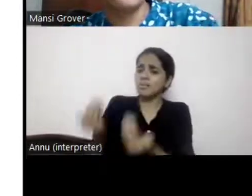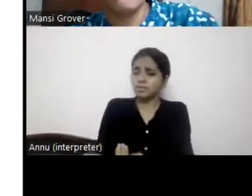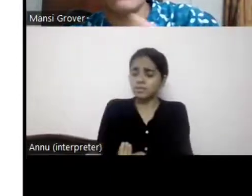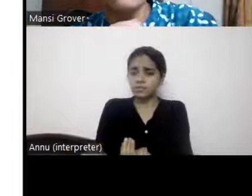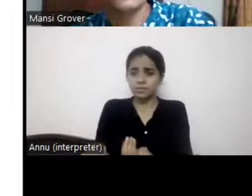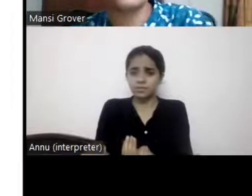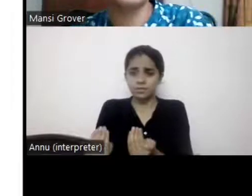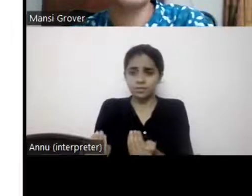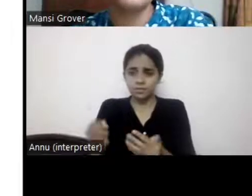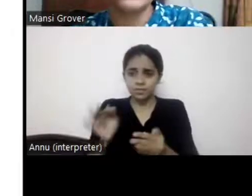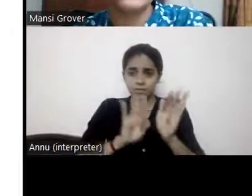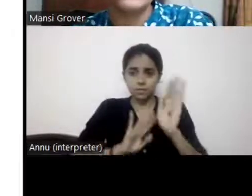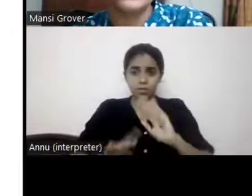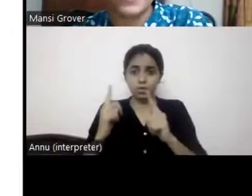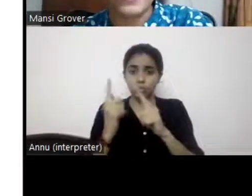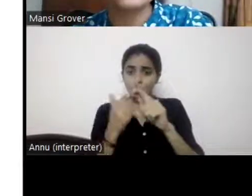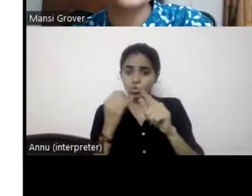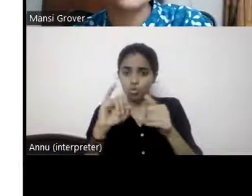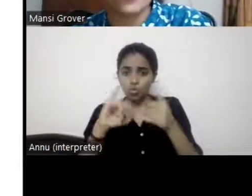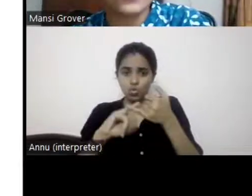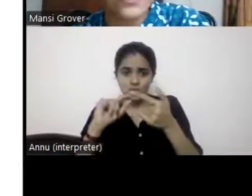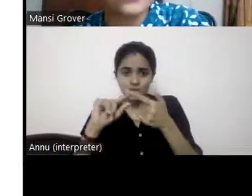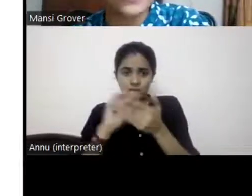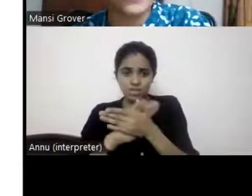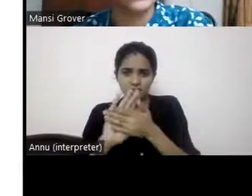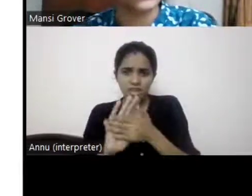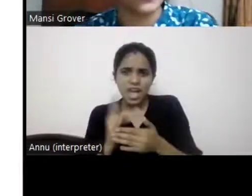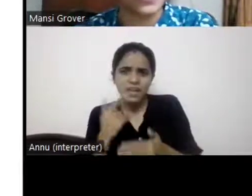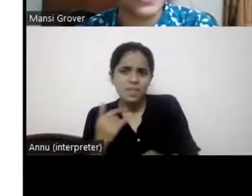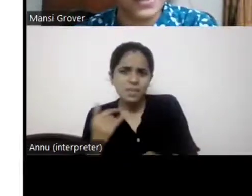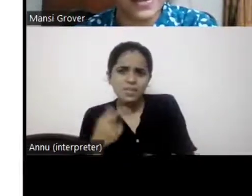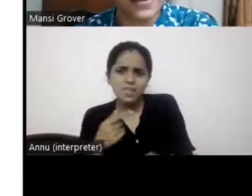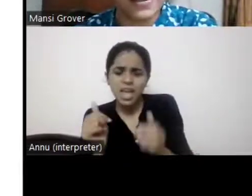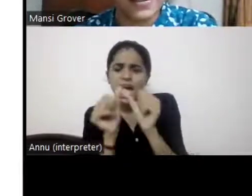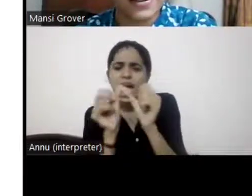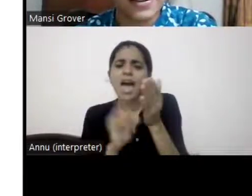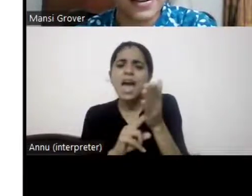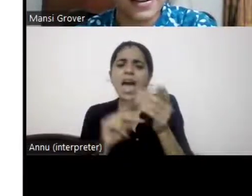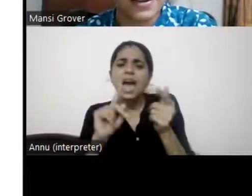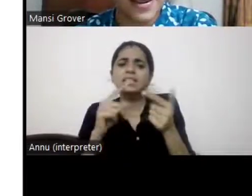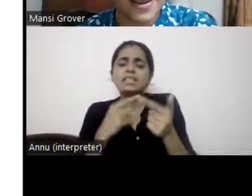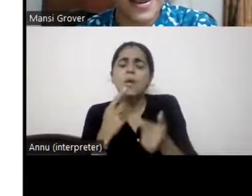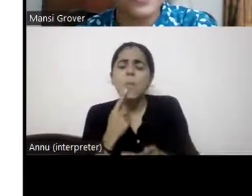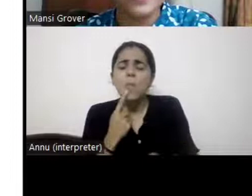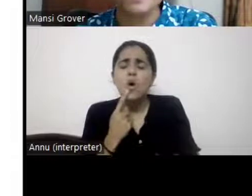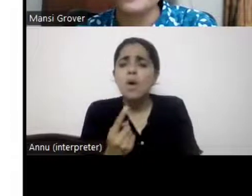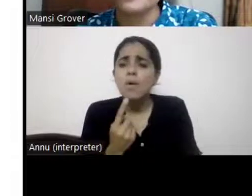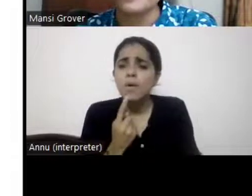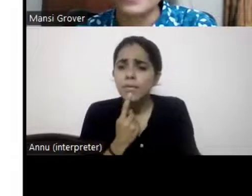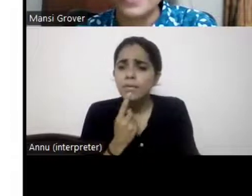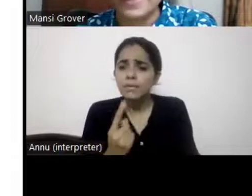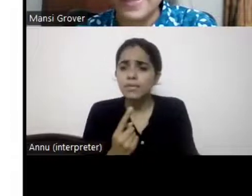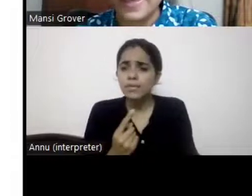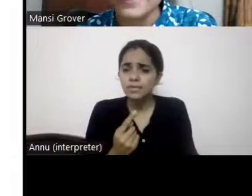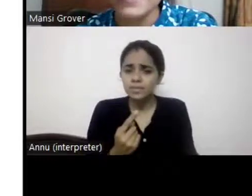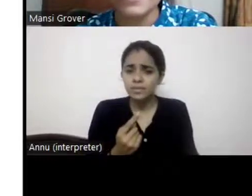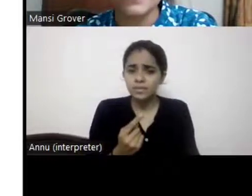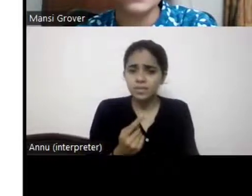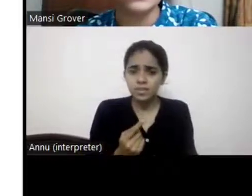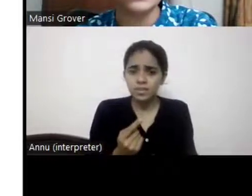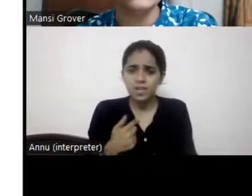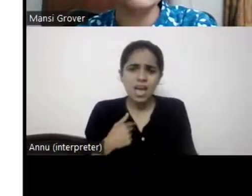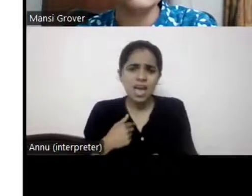that Joseph actually calls out Annie towards the end. And as